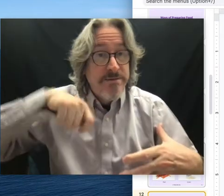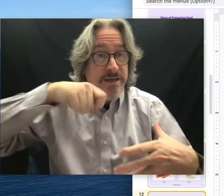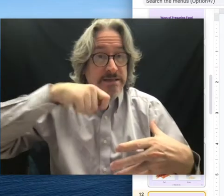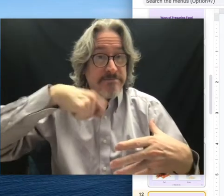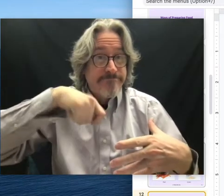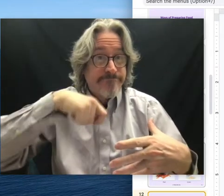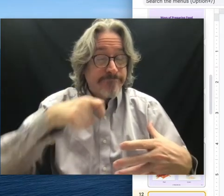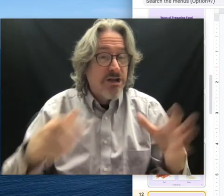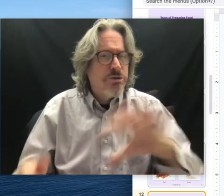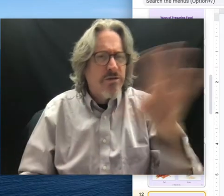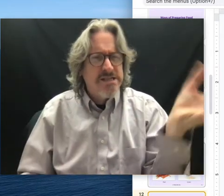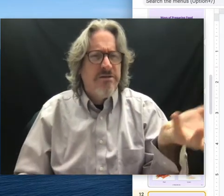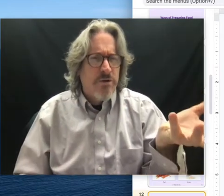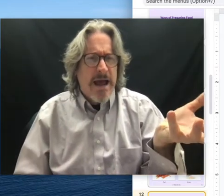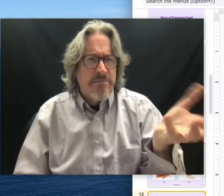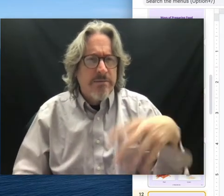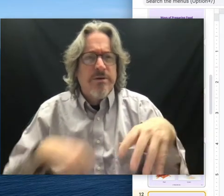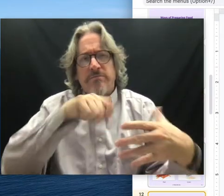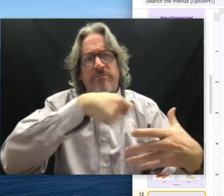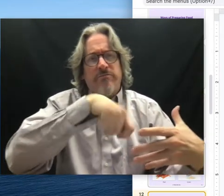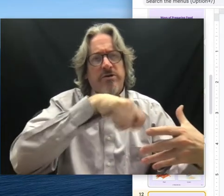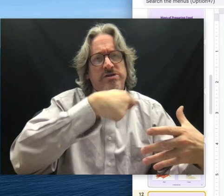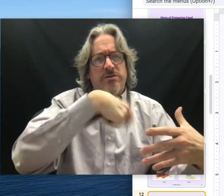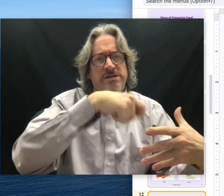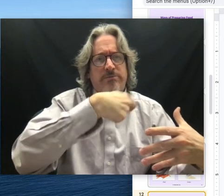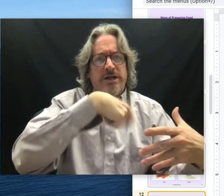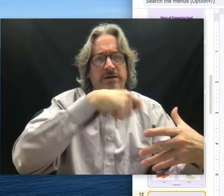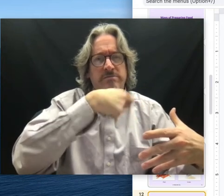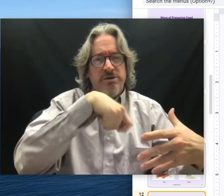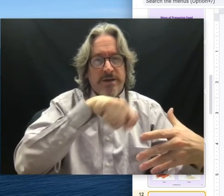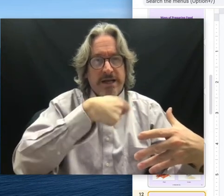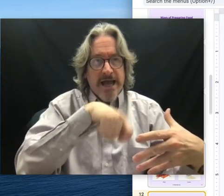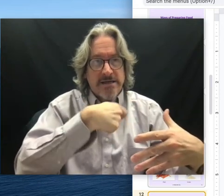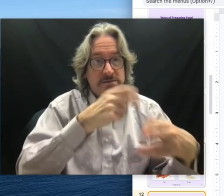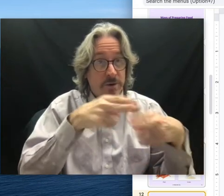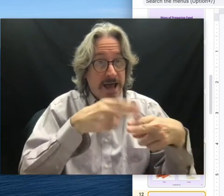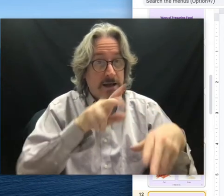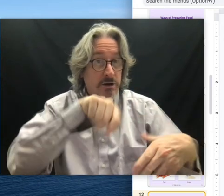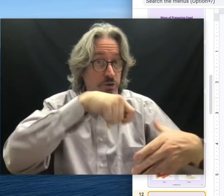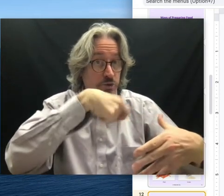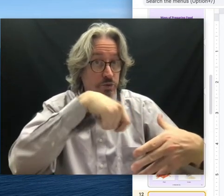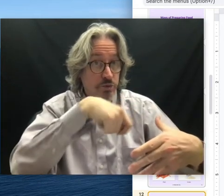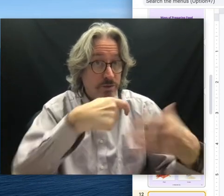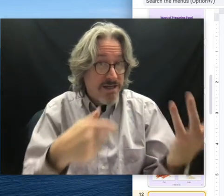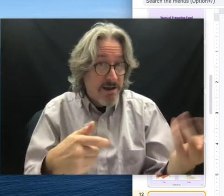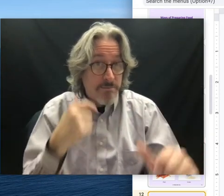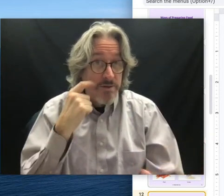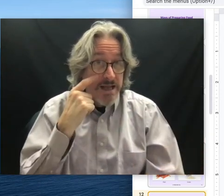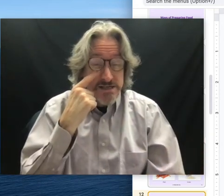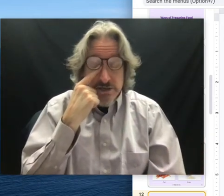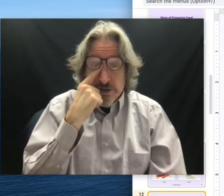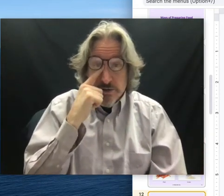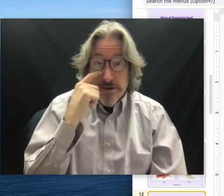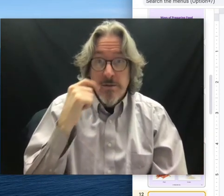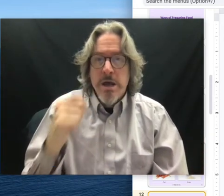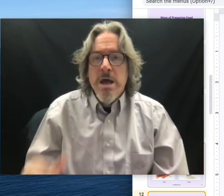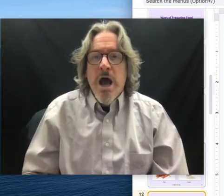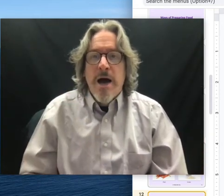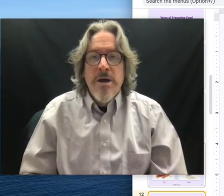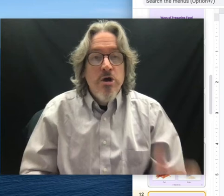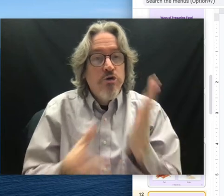We did beat. I'll do all these in the vocab thing, but so separately. So beating eggs. So egg, we did that last unit.